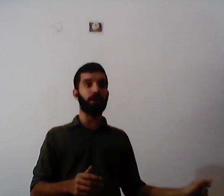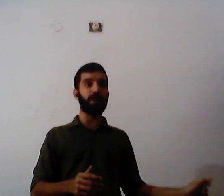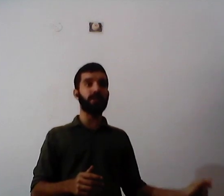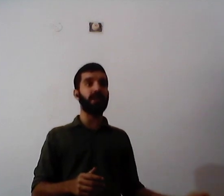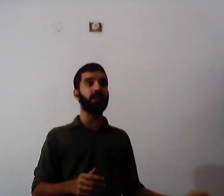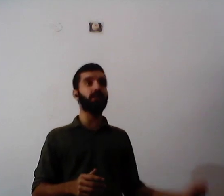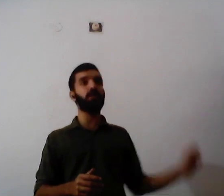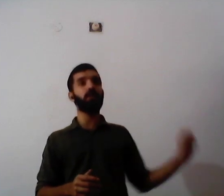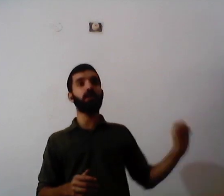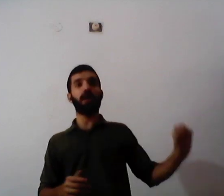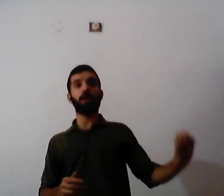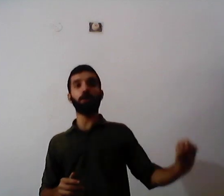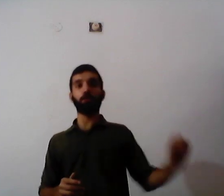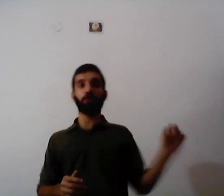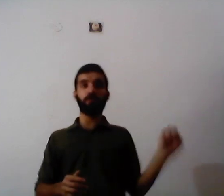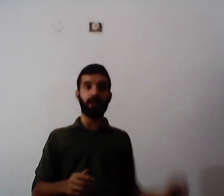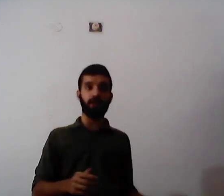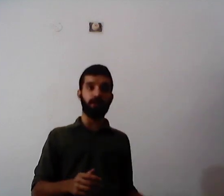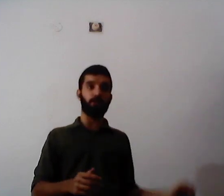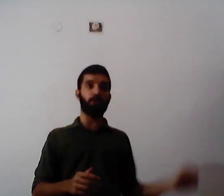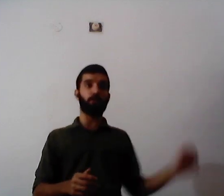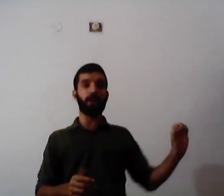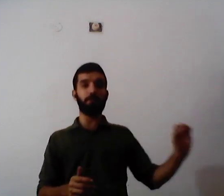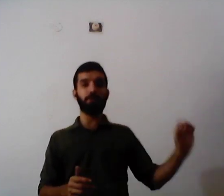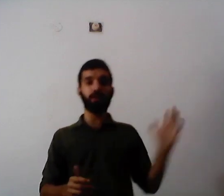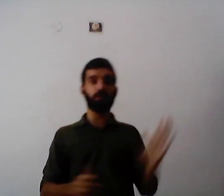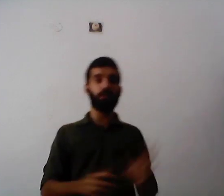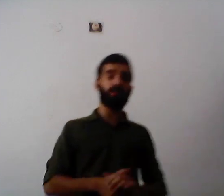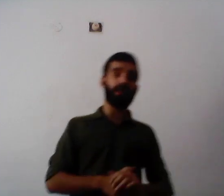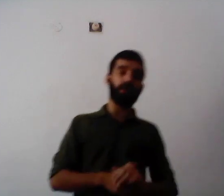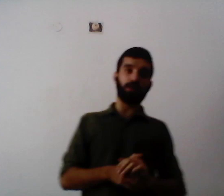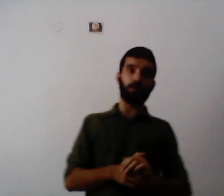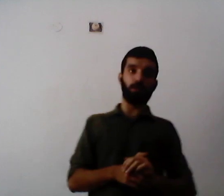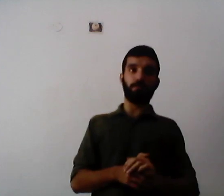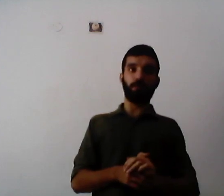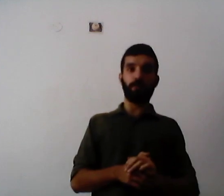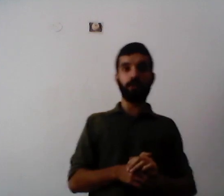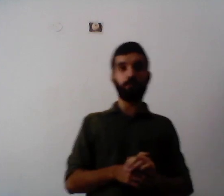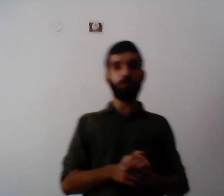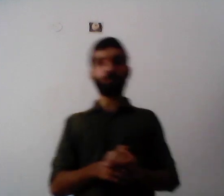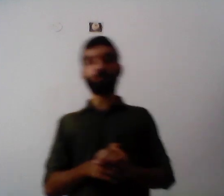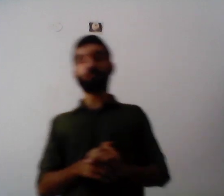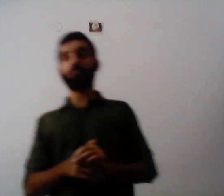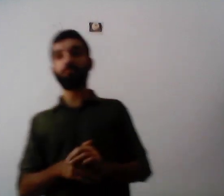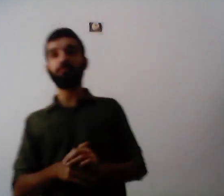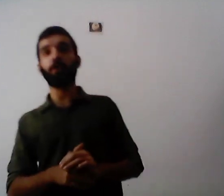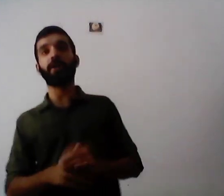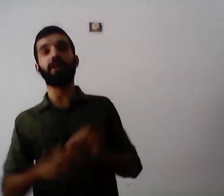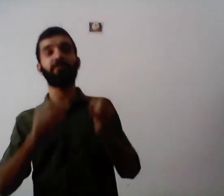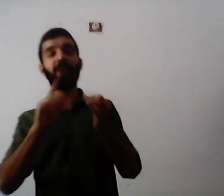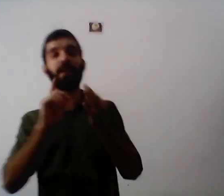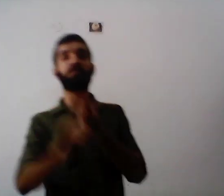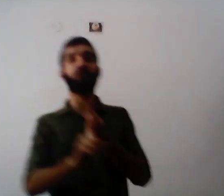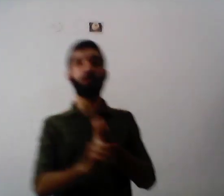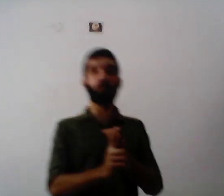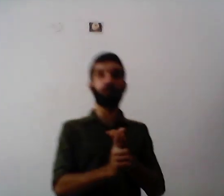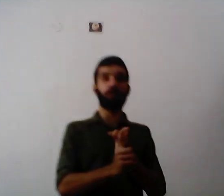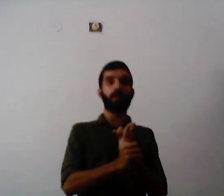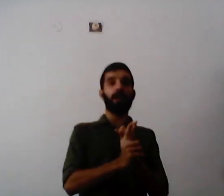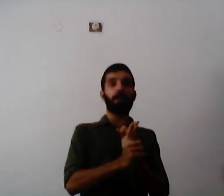is another use of Henry's law or application of Henry's law. Fine. Okay, we have one more